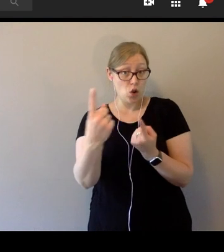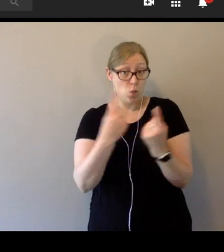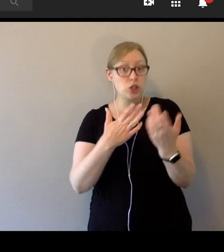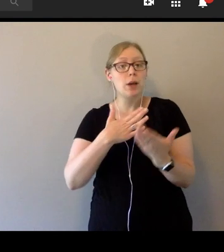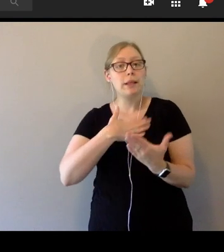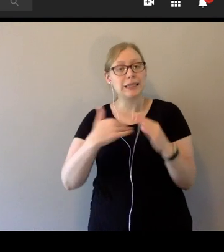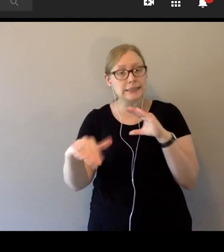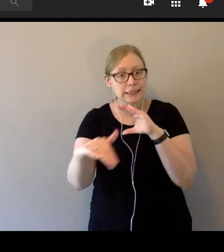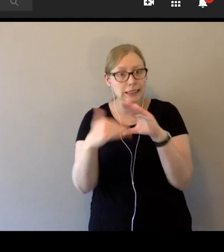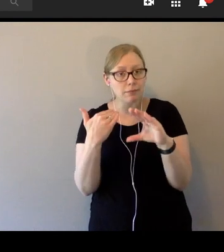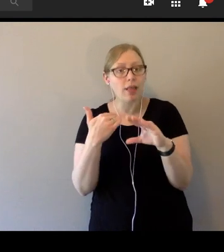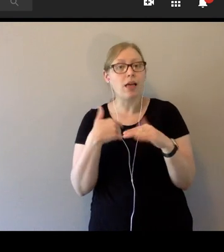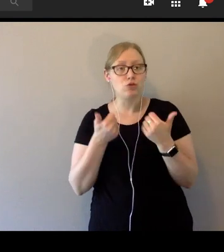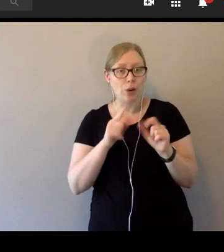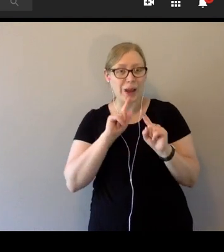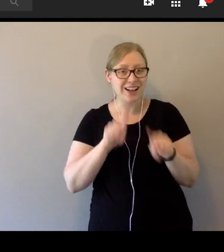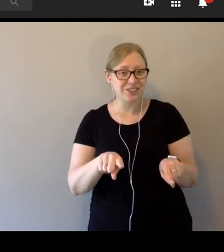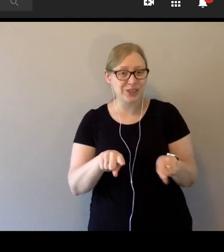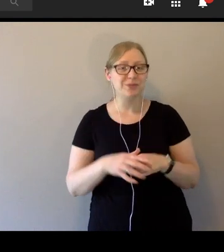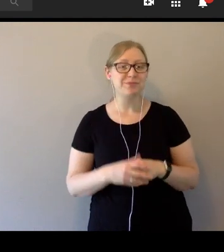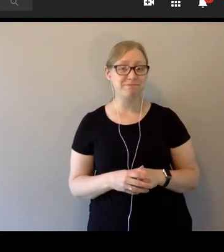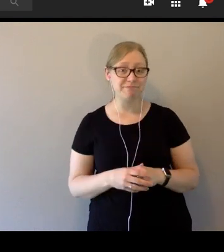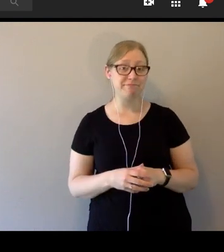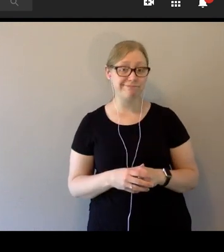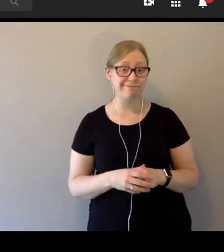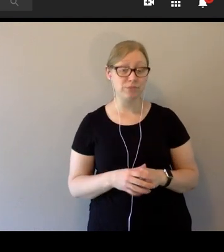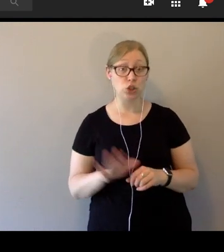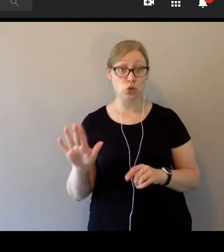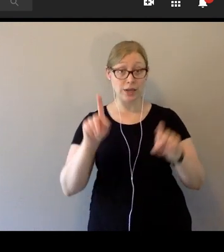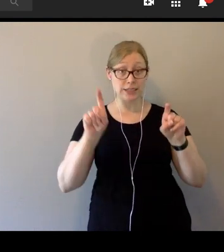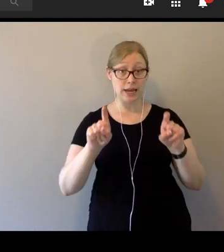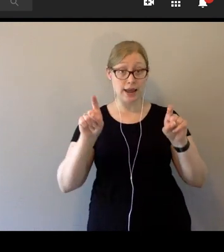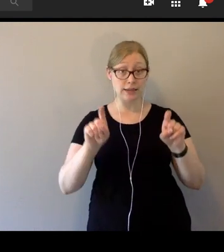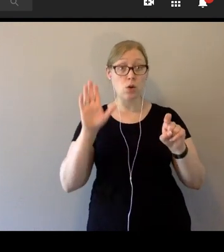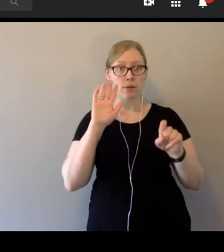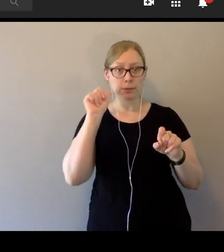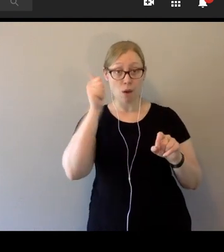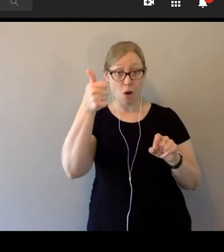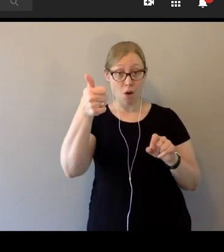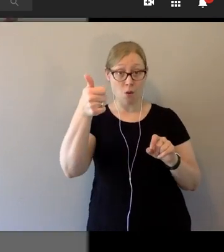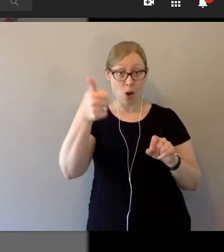please send me an email and I'll try and get to them. Your test will be tomorrow.